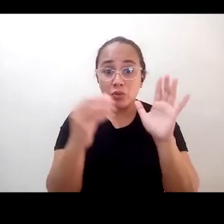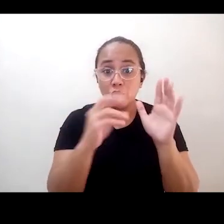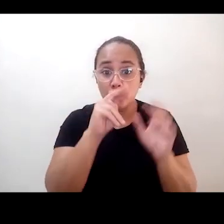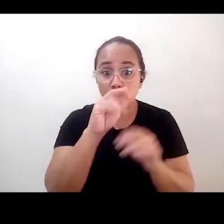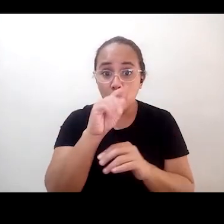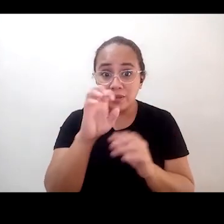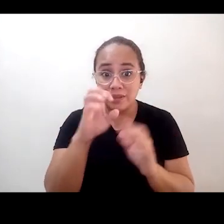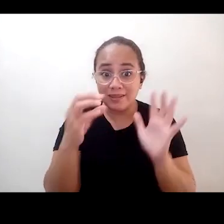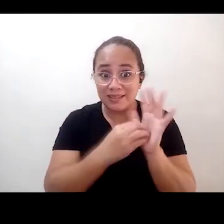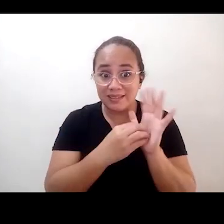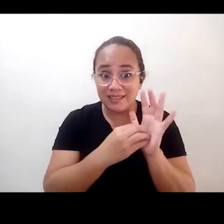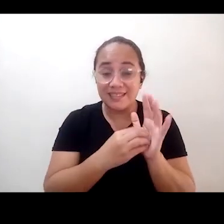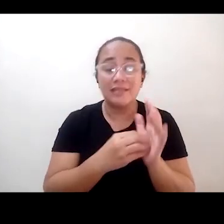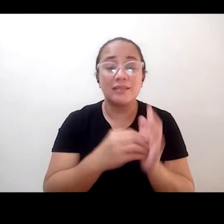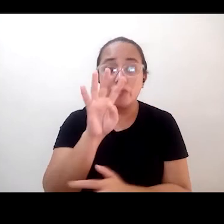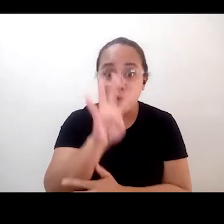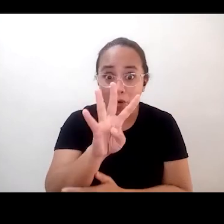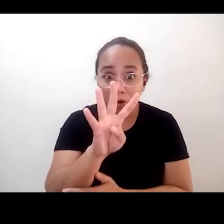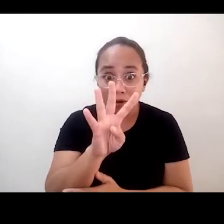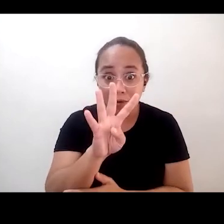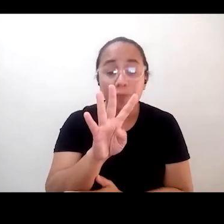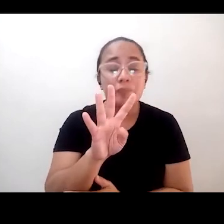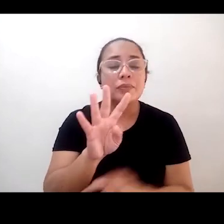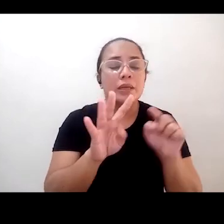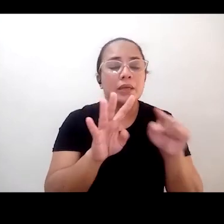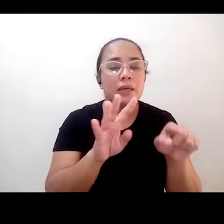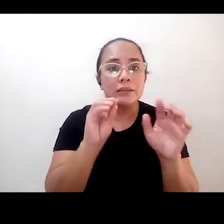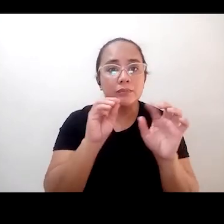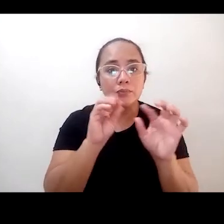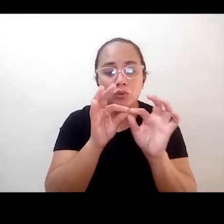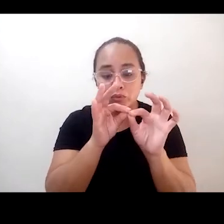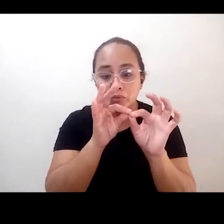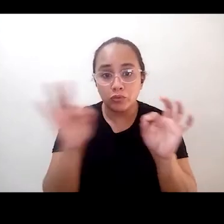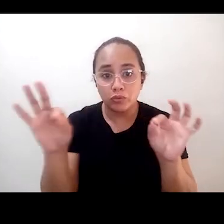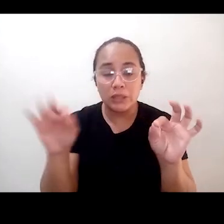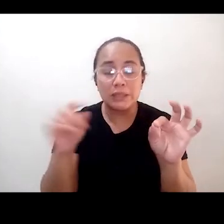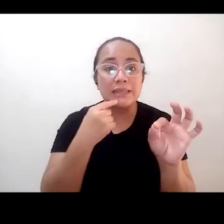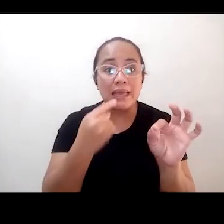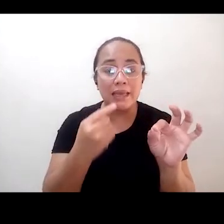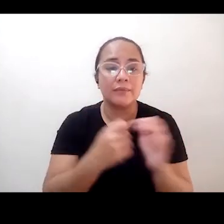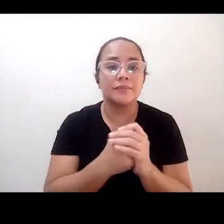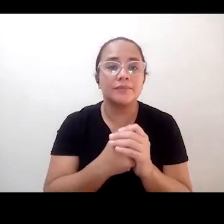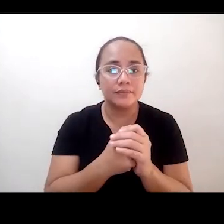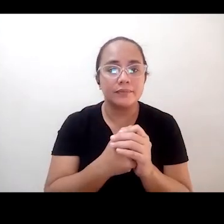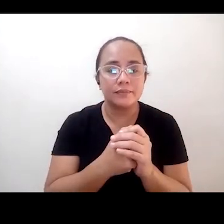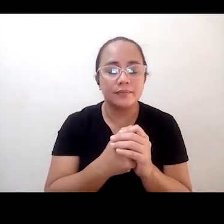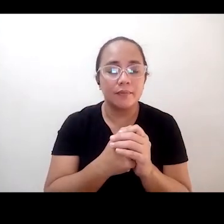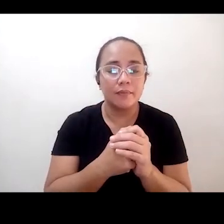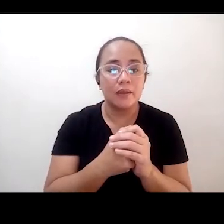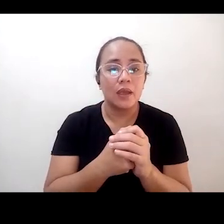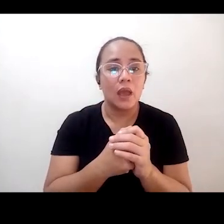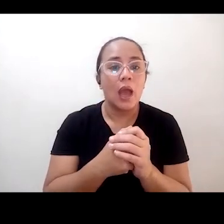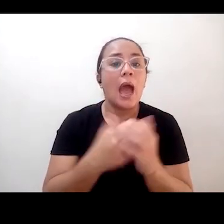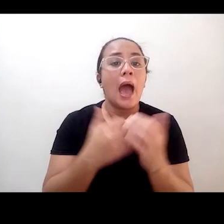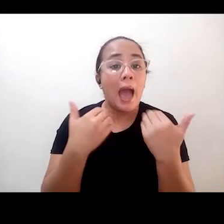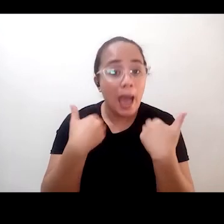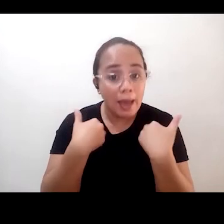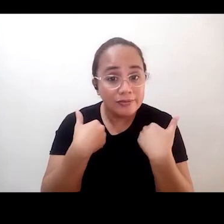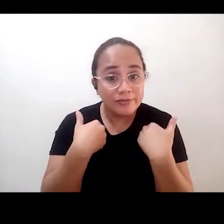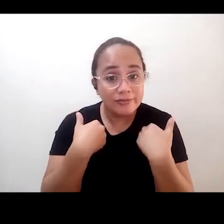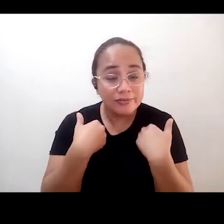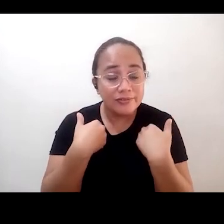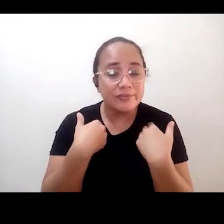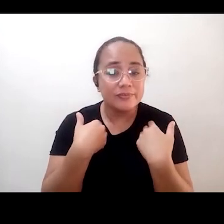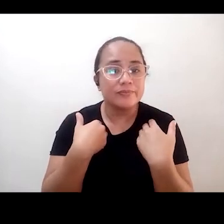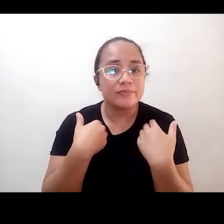section 4. You can put a note saying there are